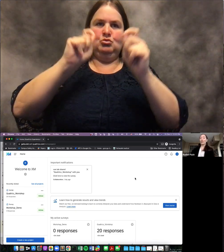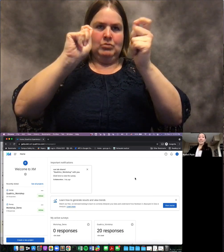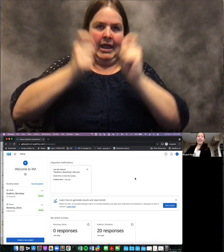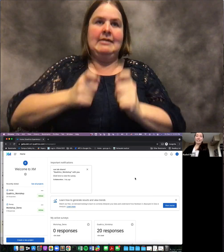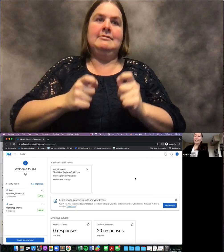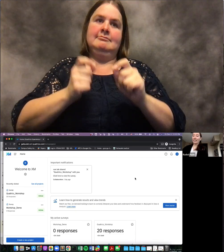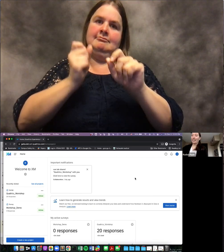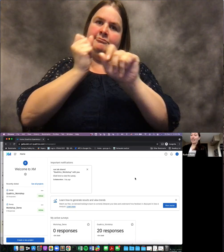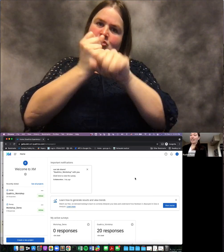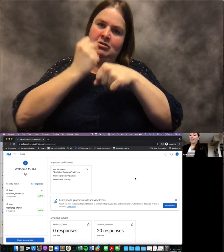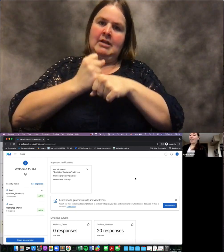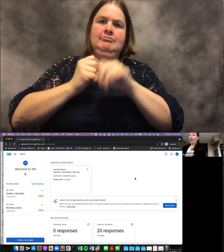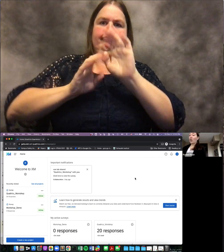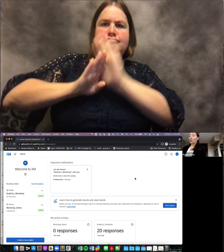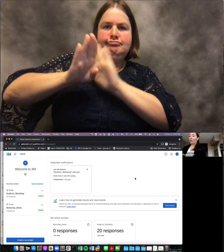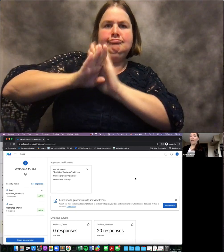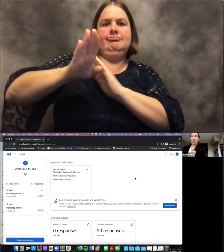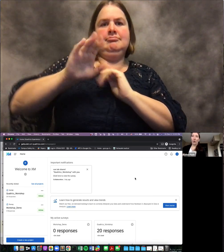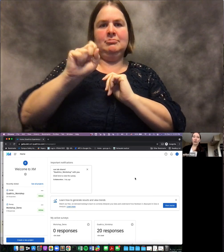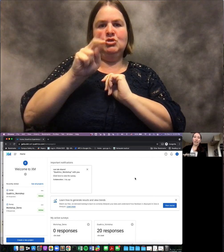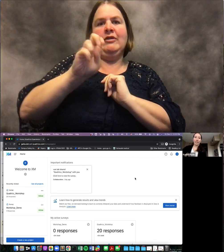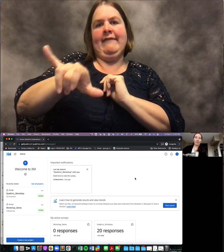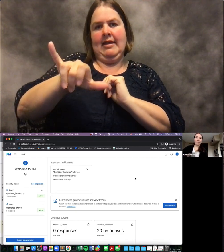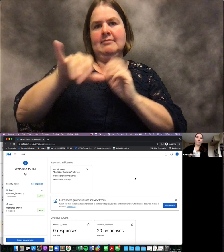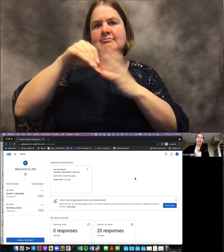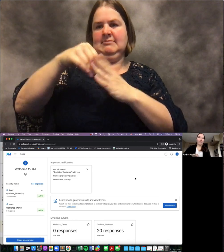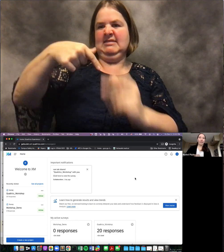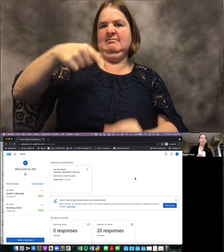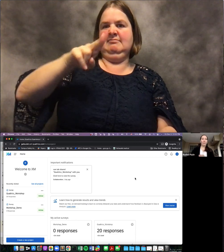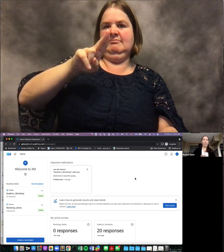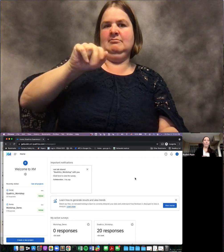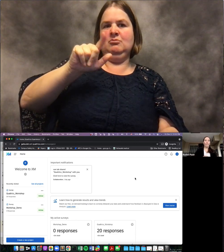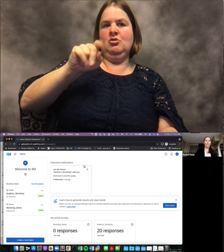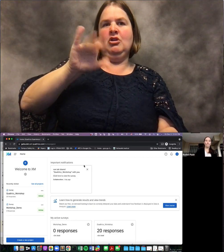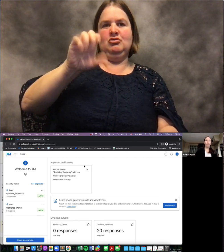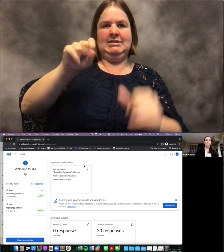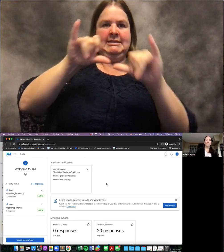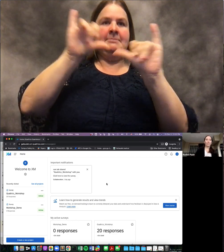actually create a survey in Qualtrics.